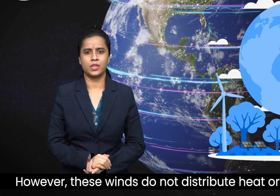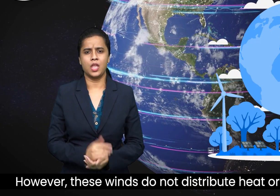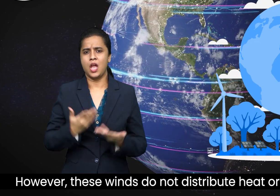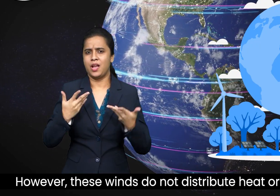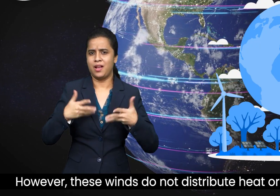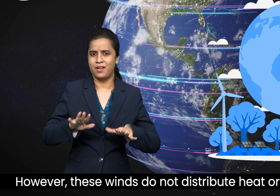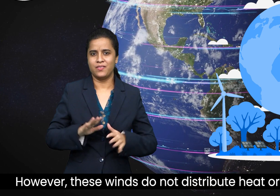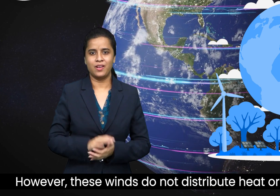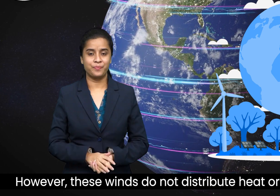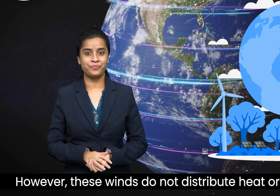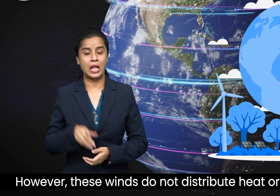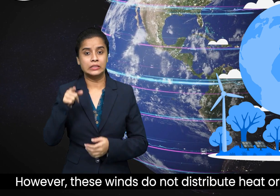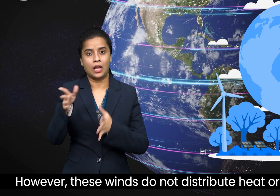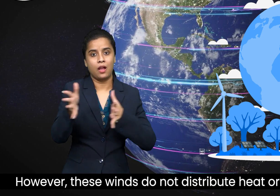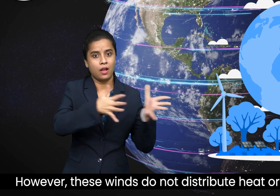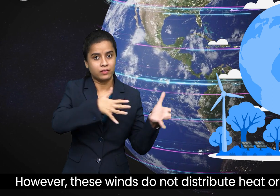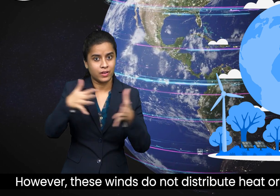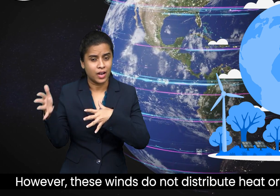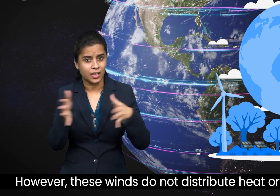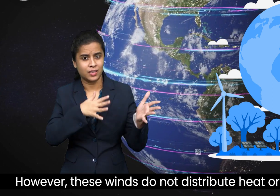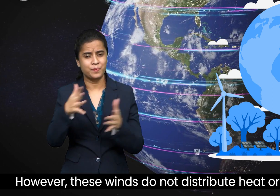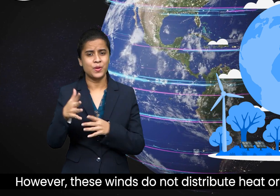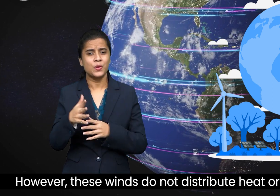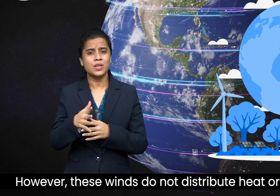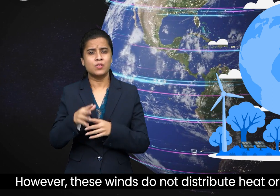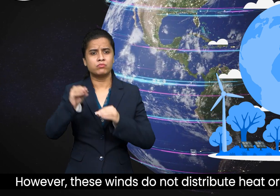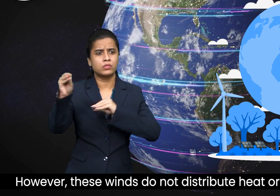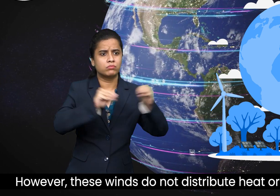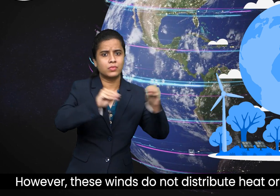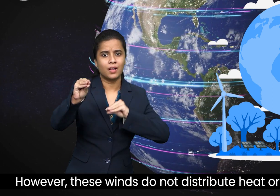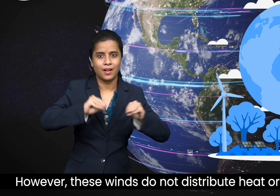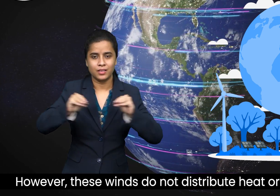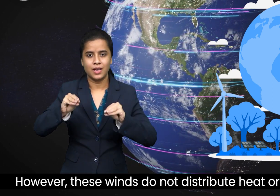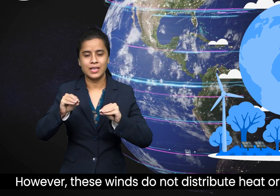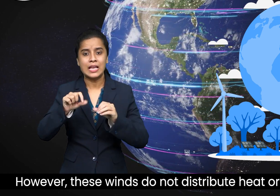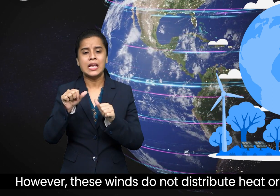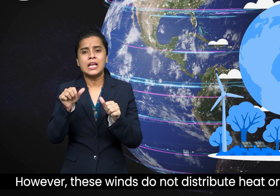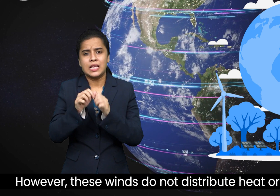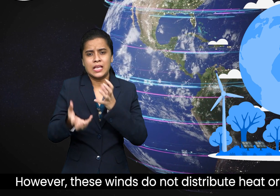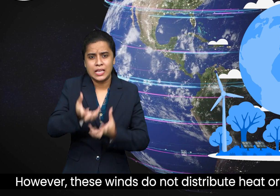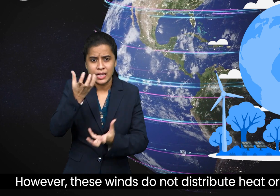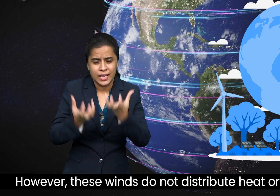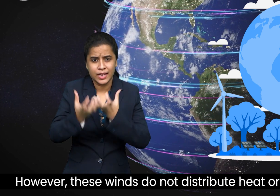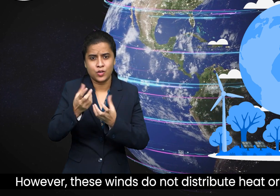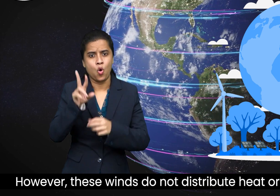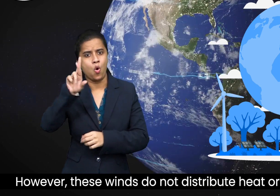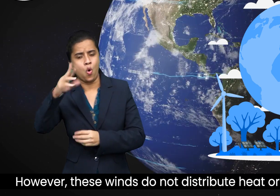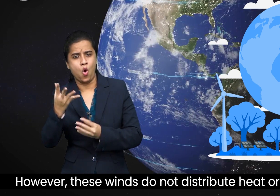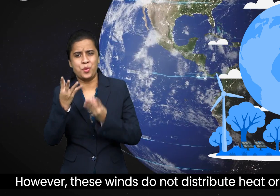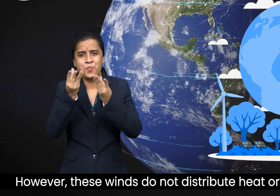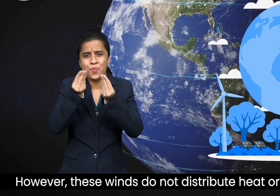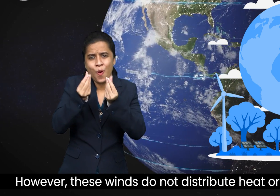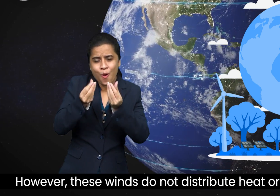However, these winds do not distribute heat or moisture